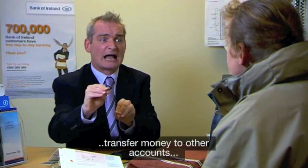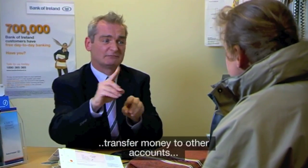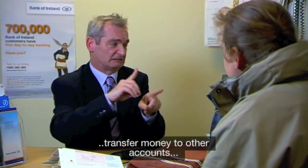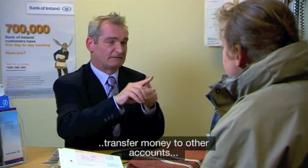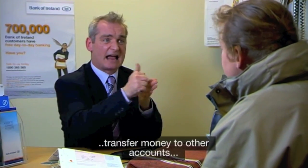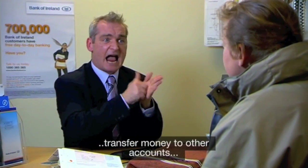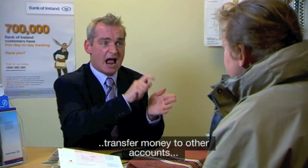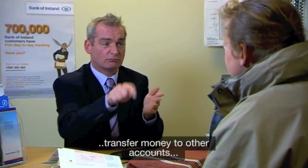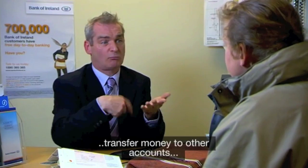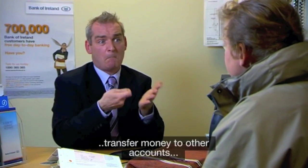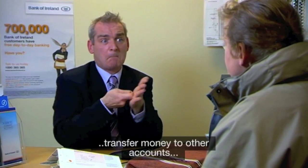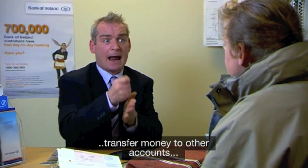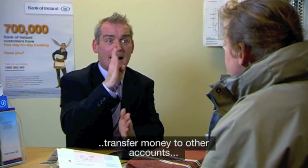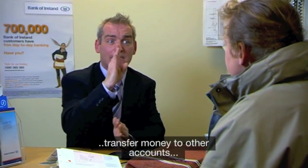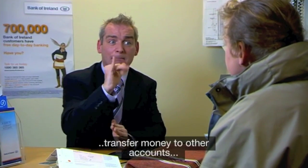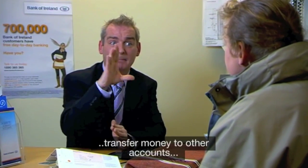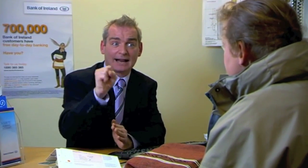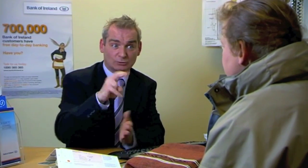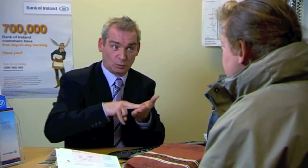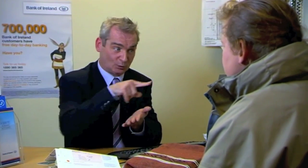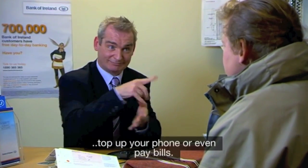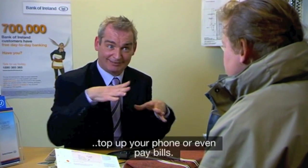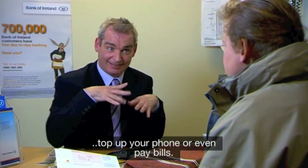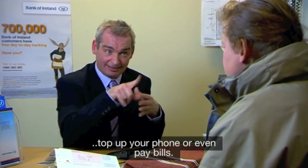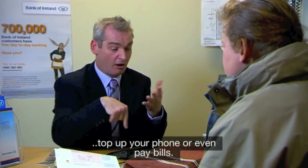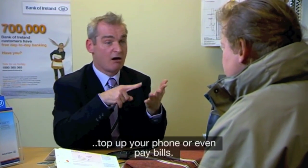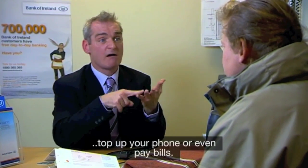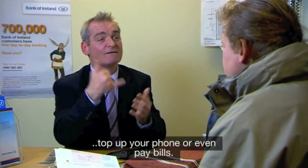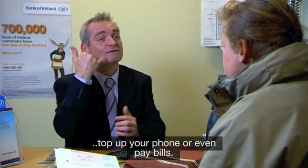transfer money to other accounts, top up your phone,